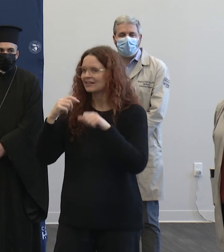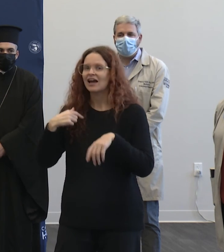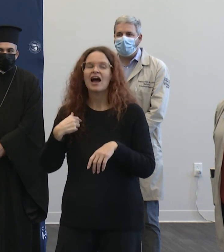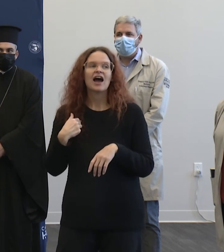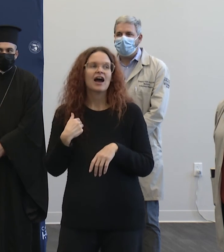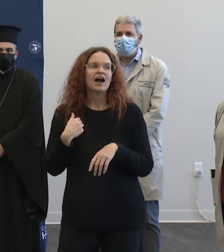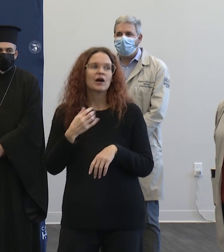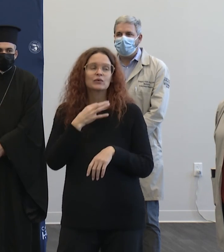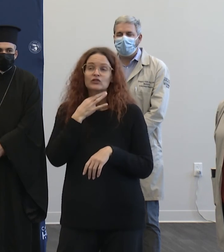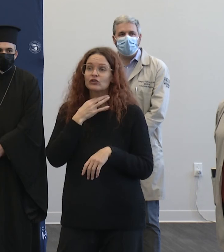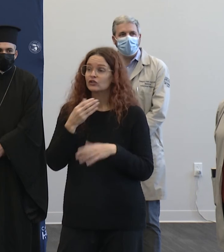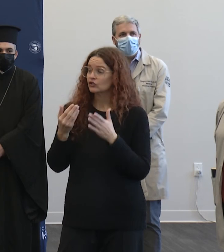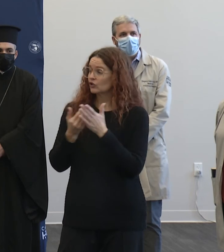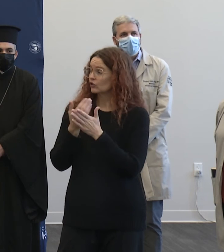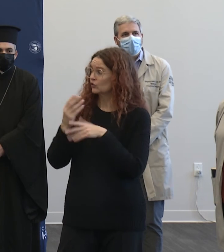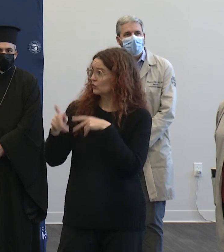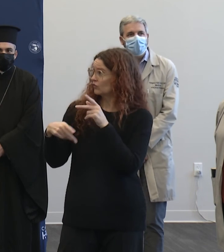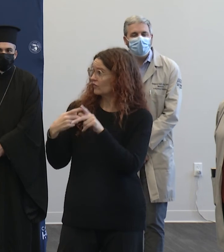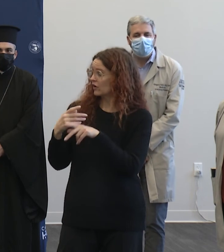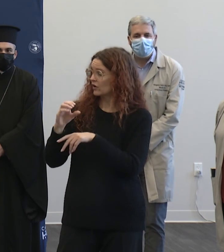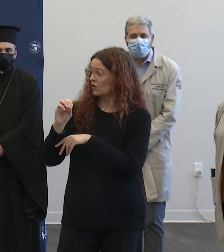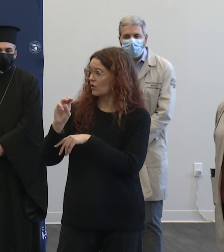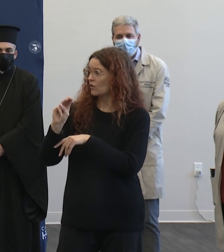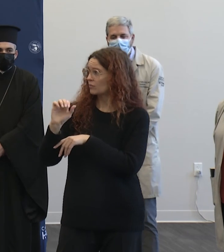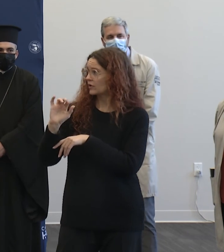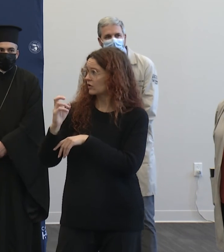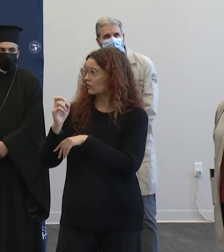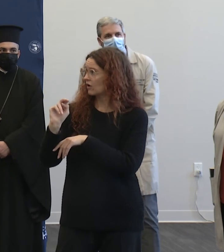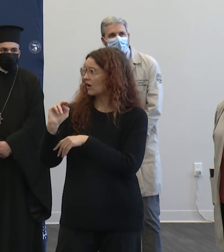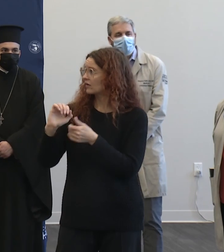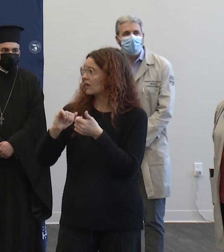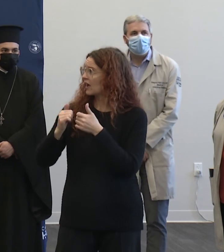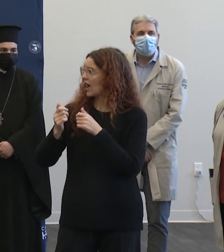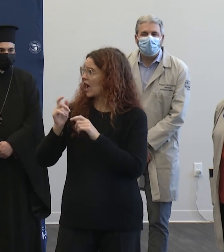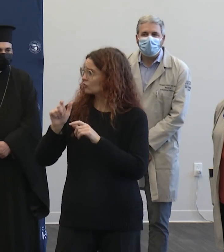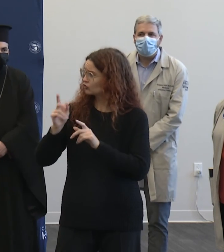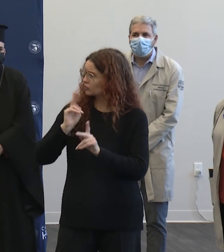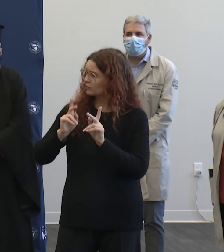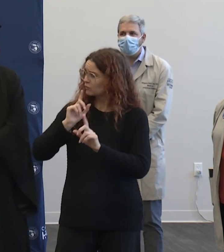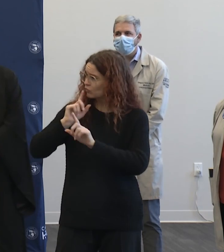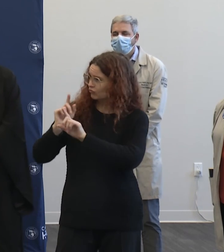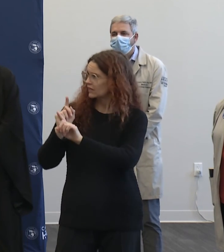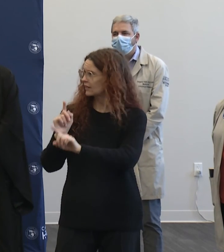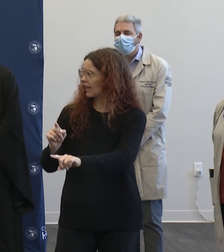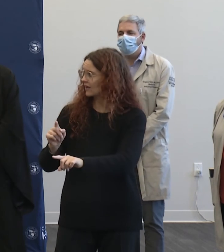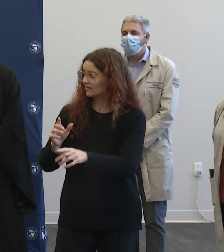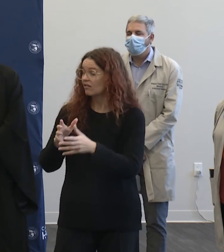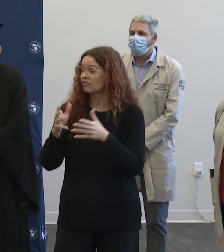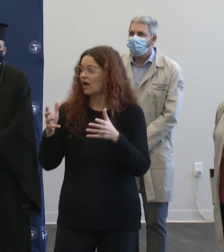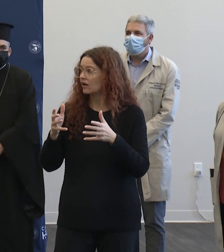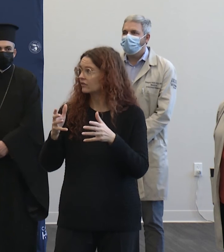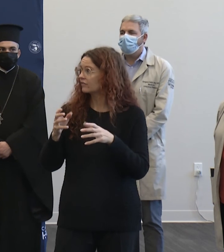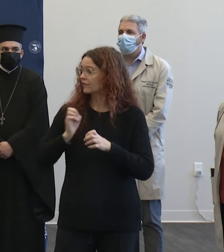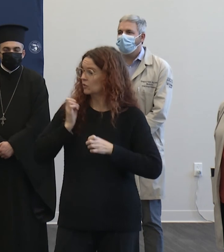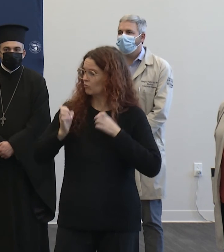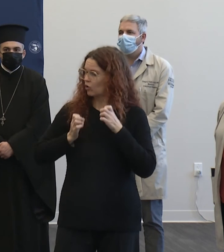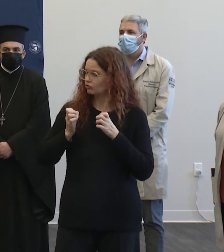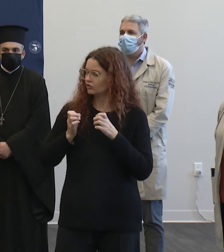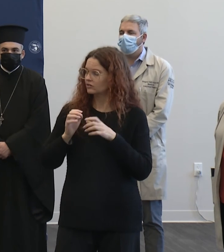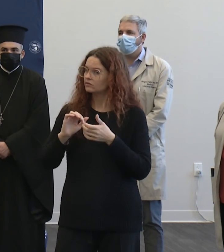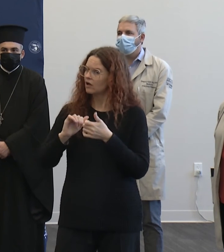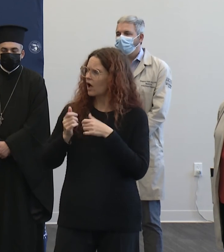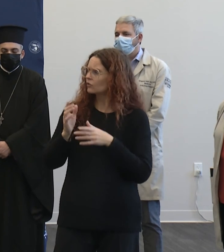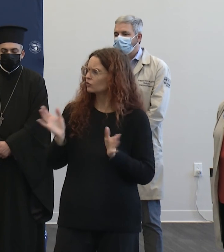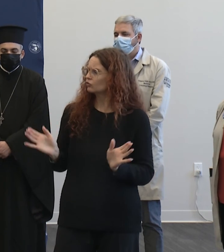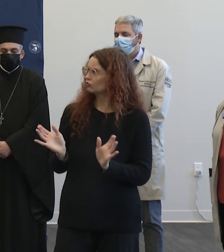Wondering with the news of the new variant, how should people be reacting to it? I know there's a lot of emotions around it, but what do you encourage people